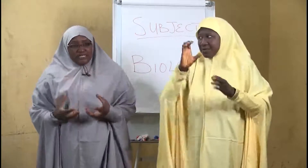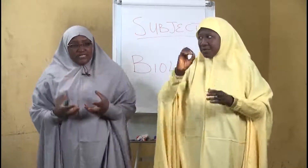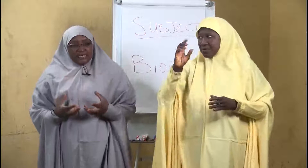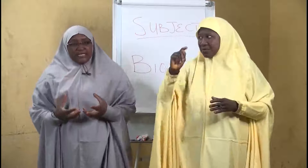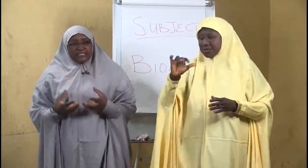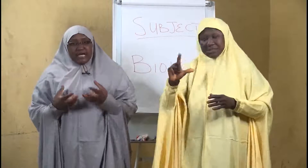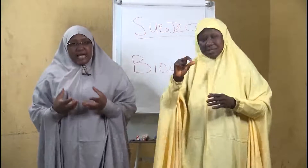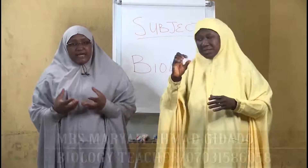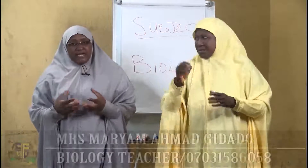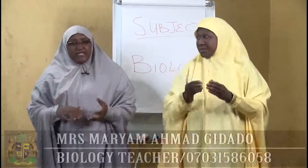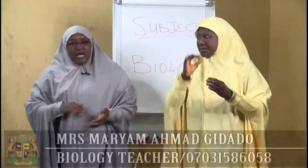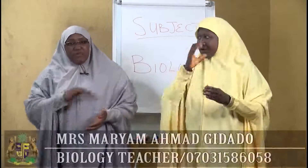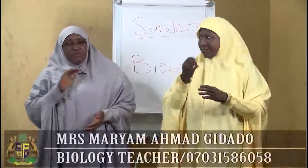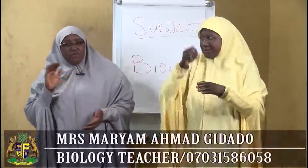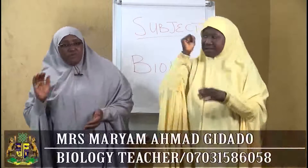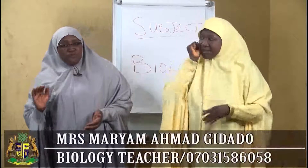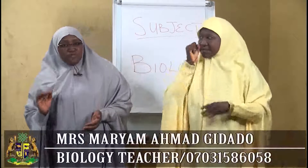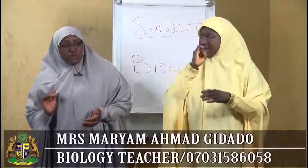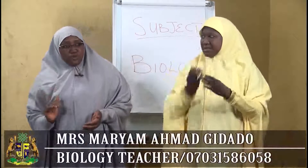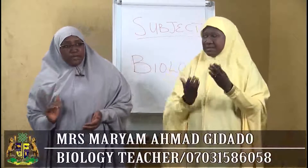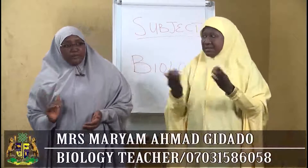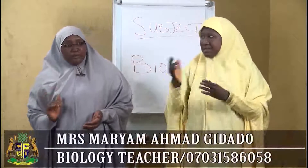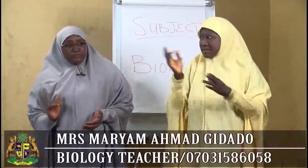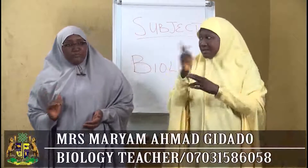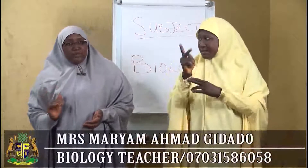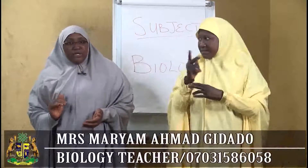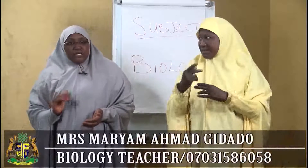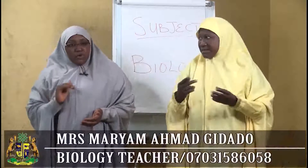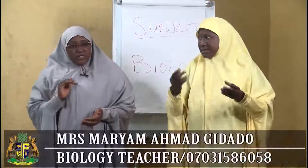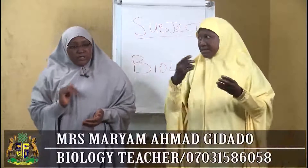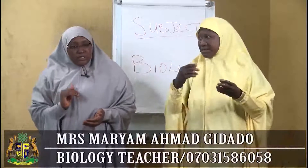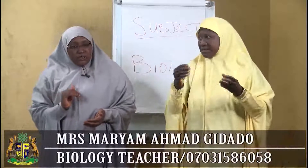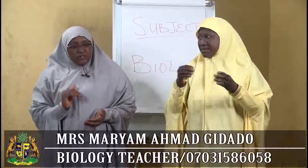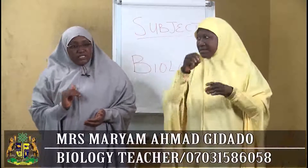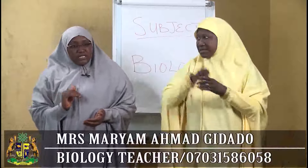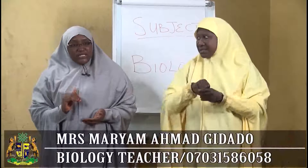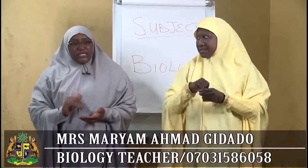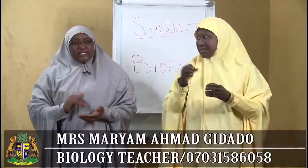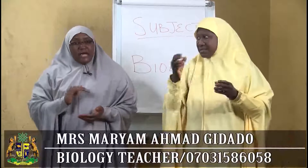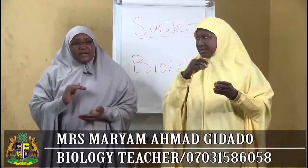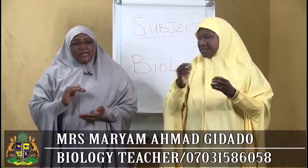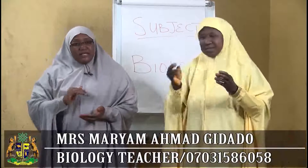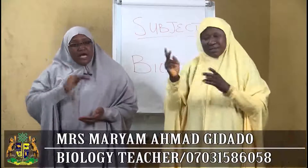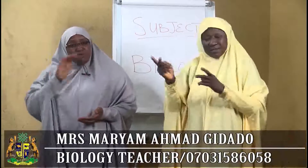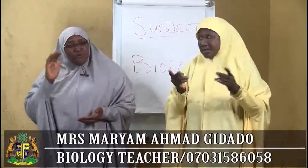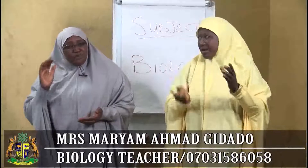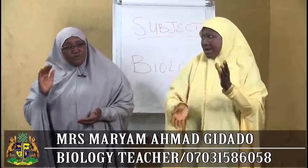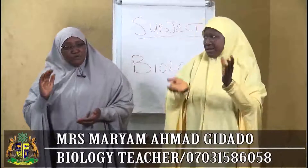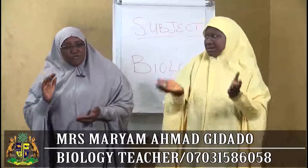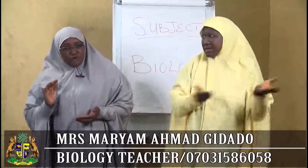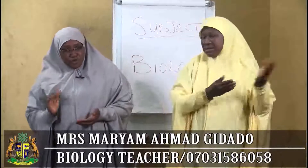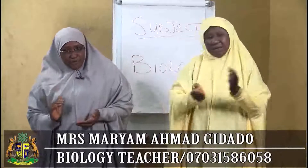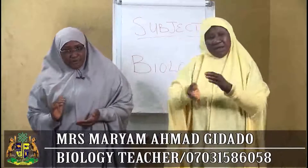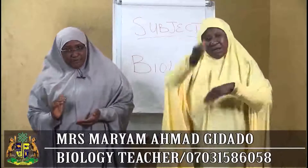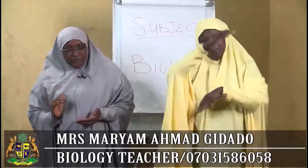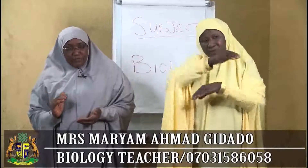the seed is carried above the soil. The cotyledon of the seed is carried above